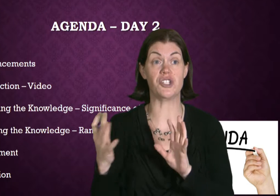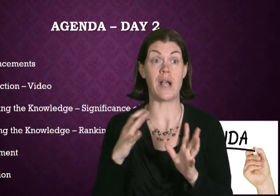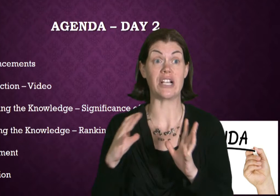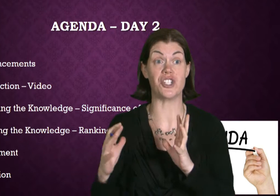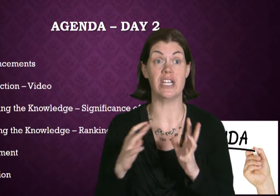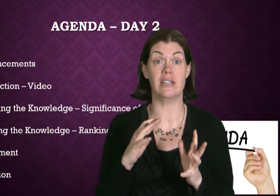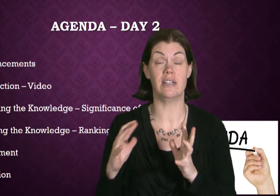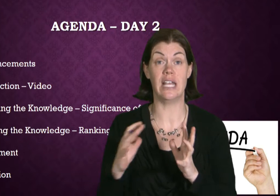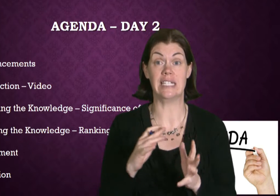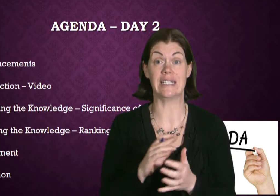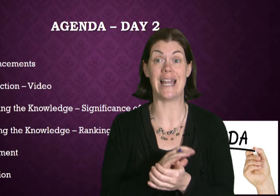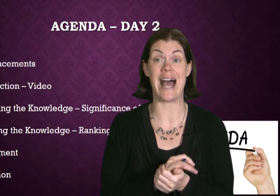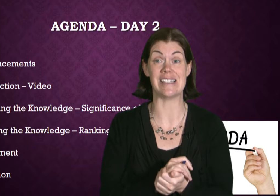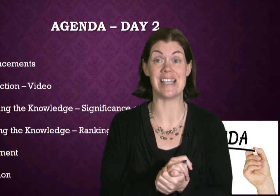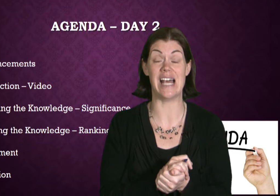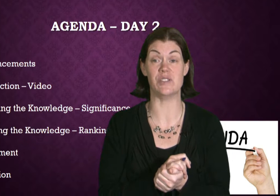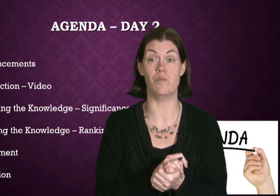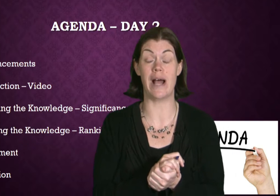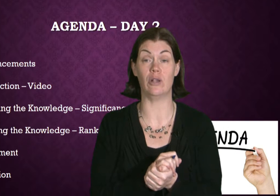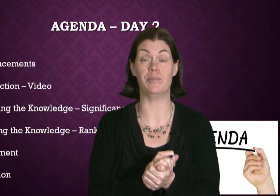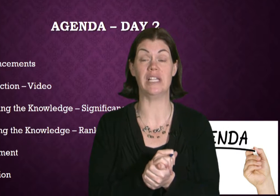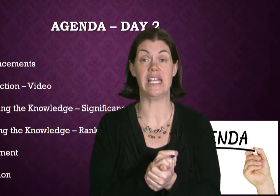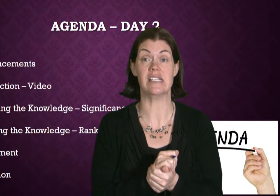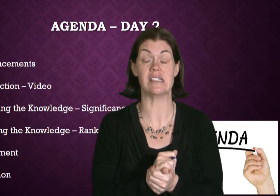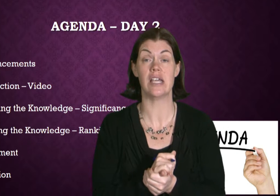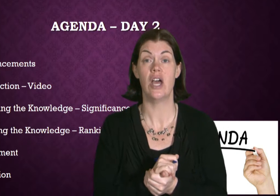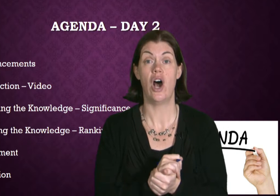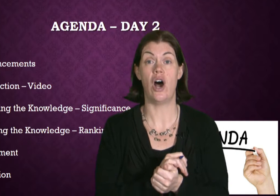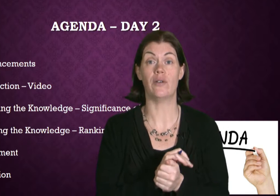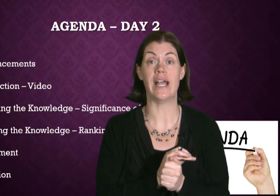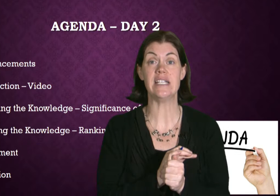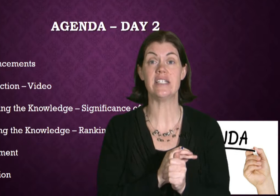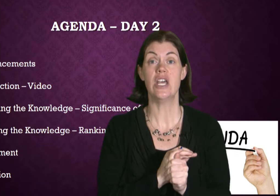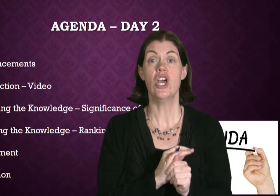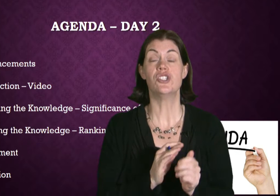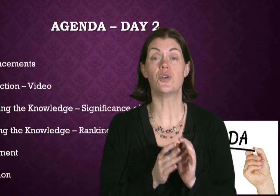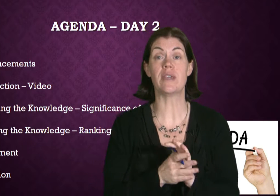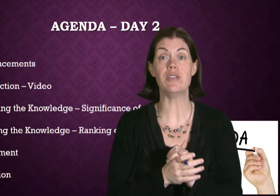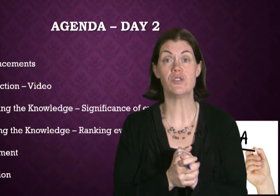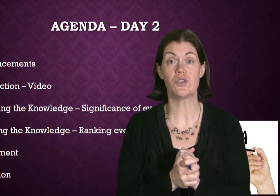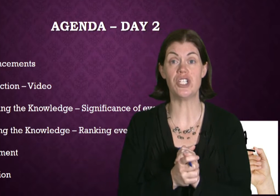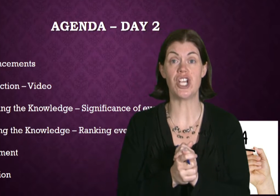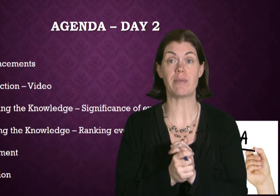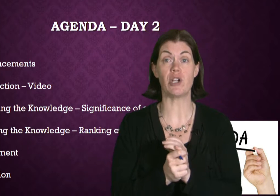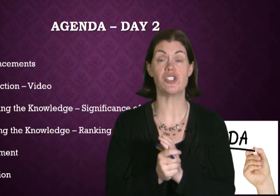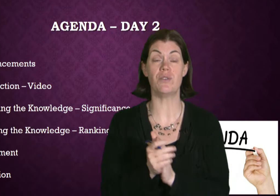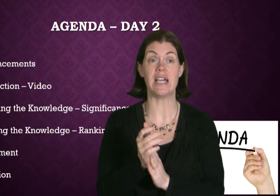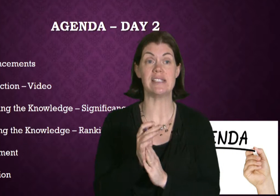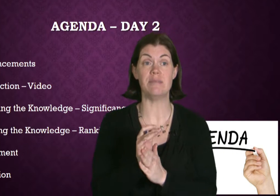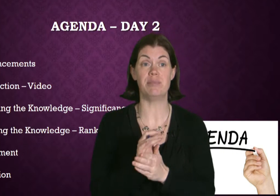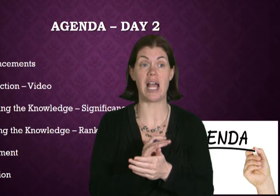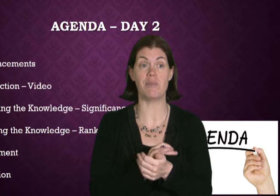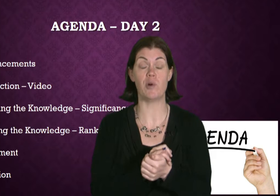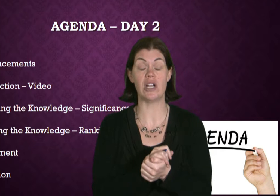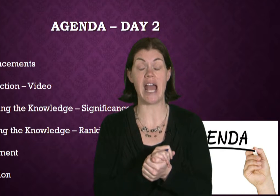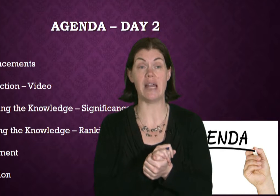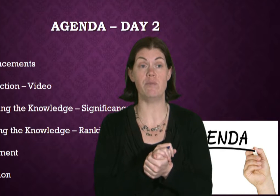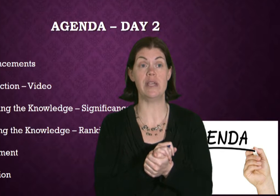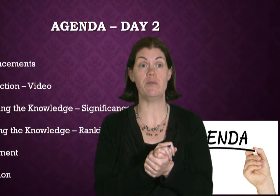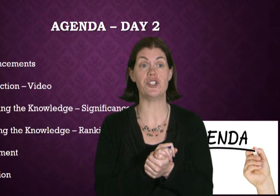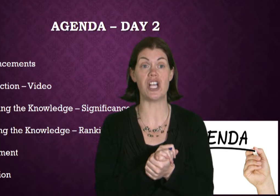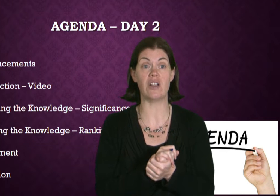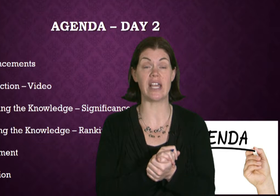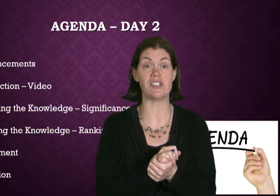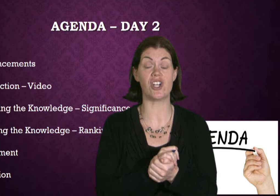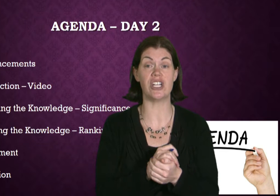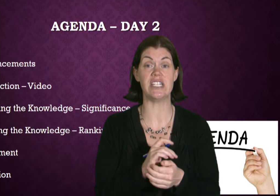the interaction in class as well, please? All right, so give me those green check marks, you guys, in Blackboard, and